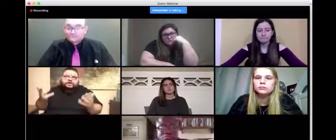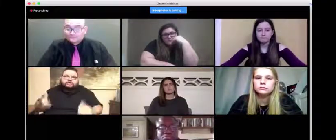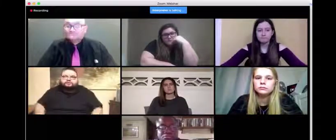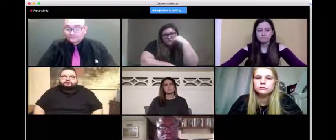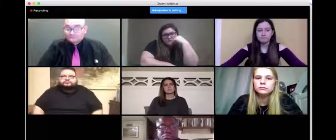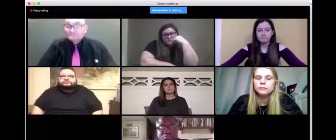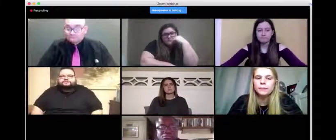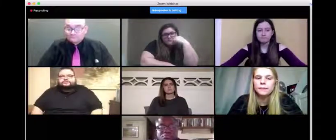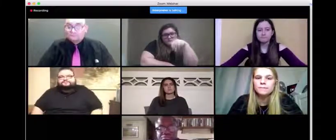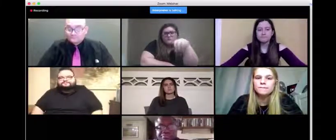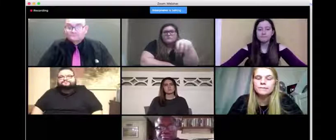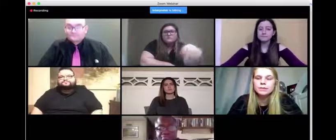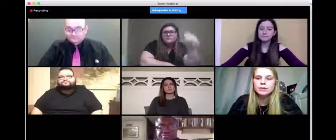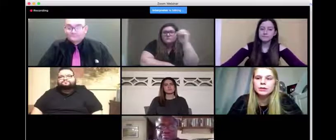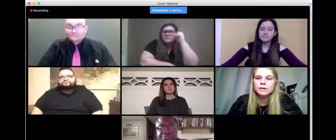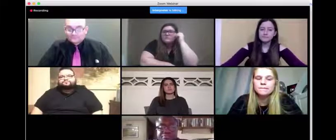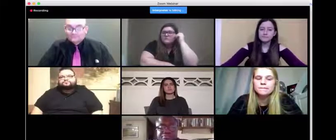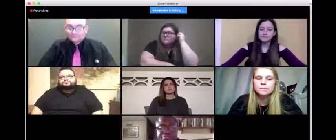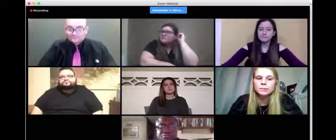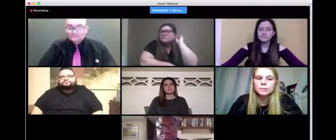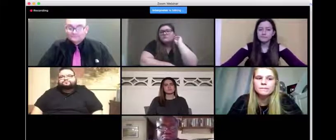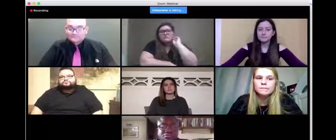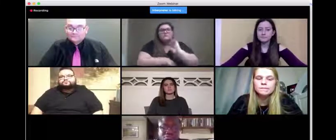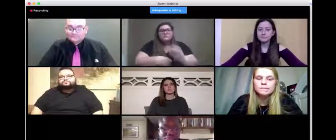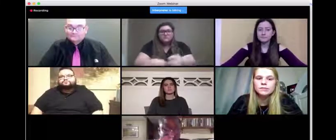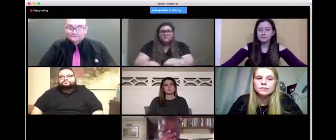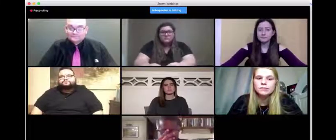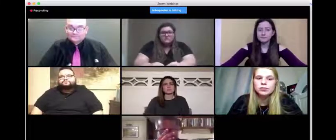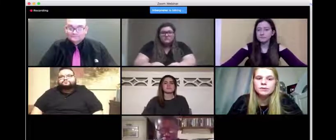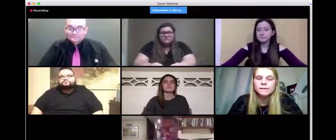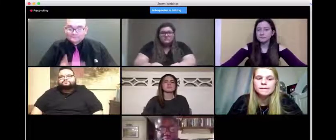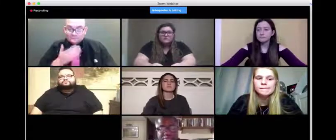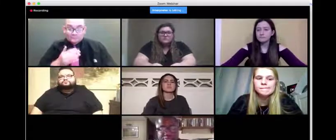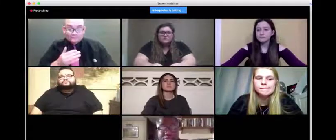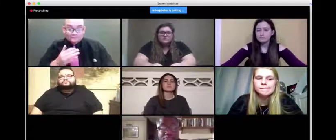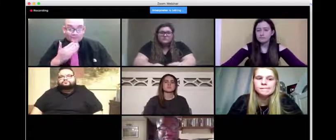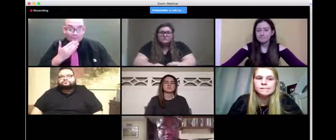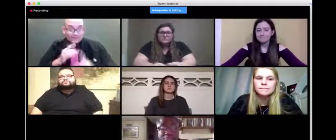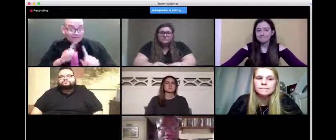That's good. That's a good answer. How about Taylor?